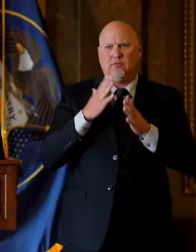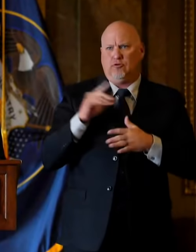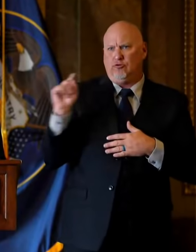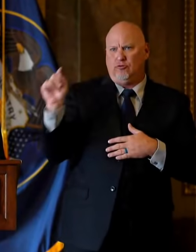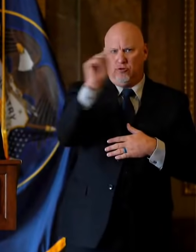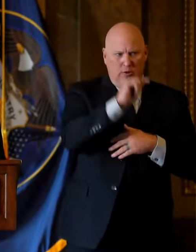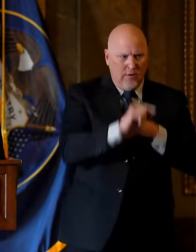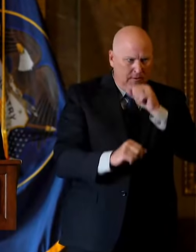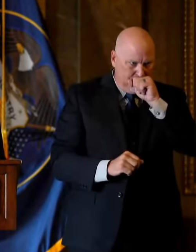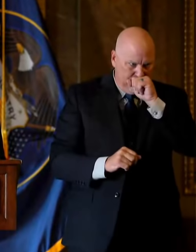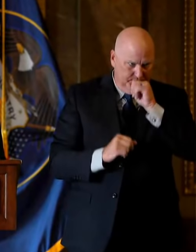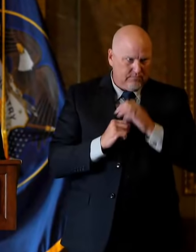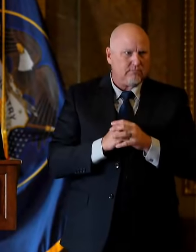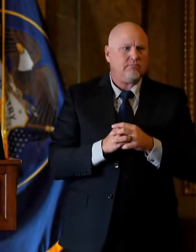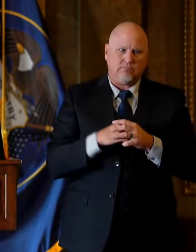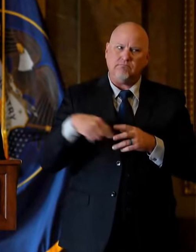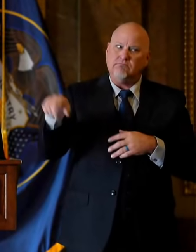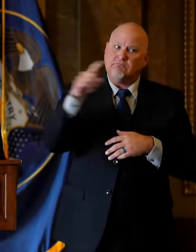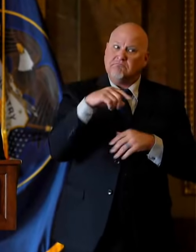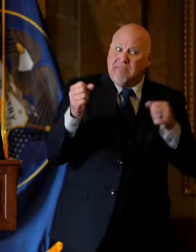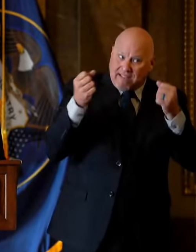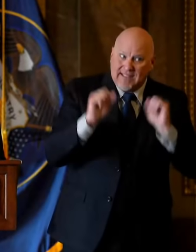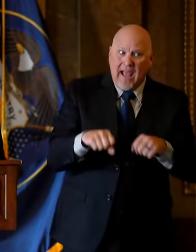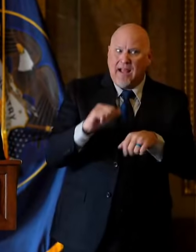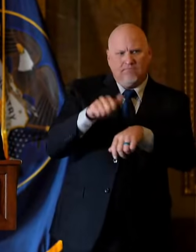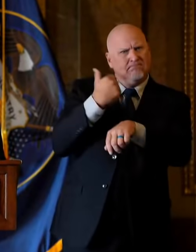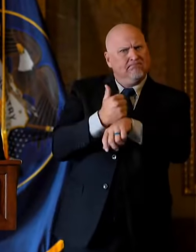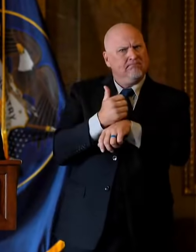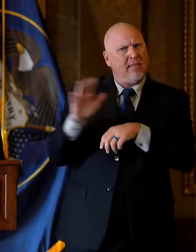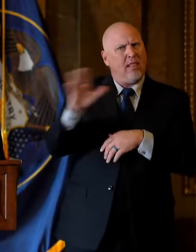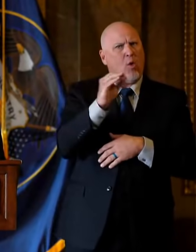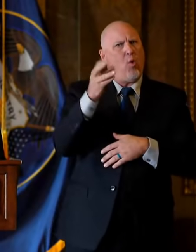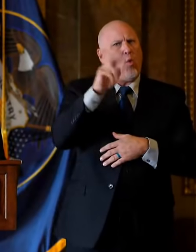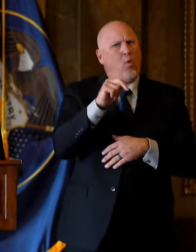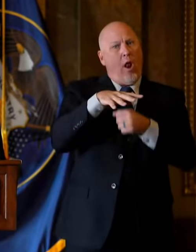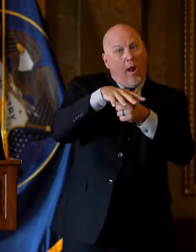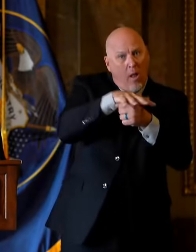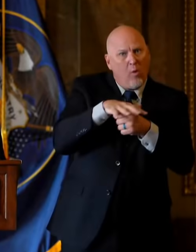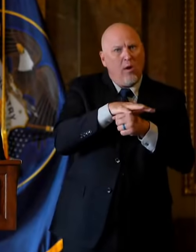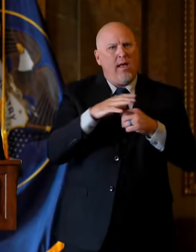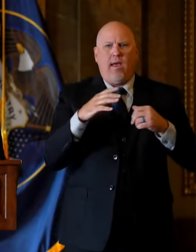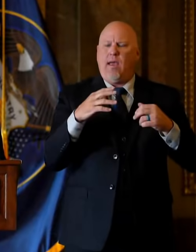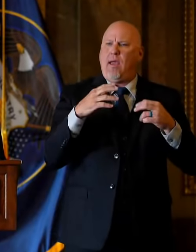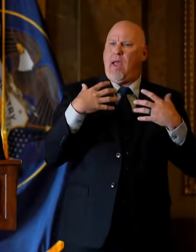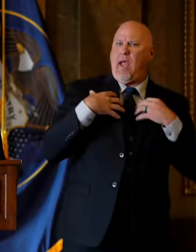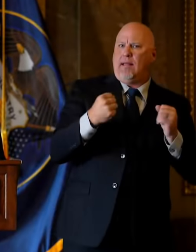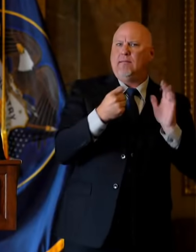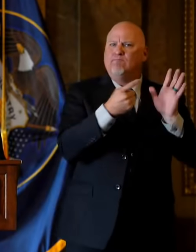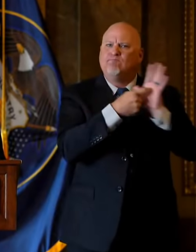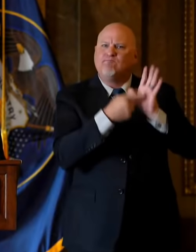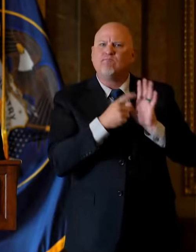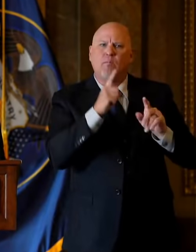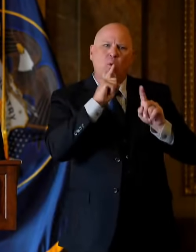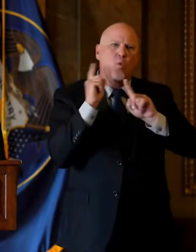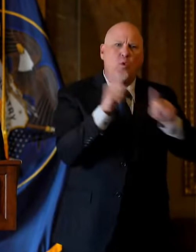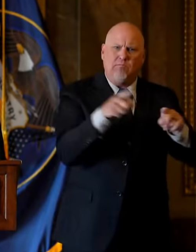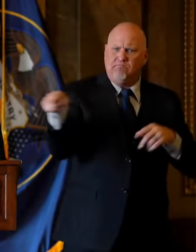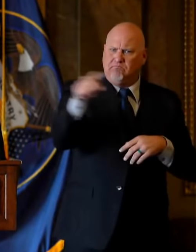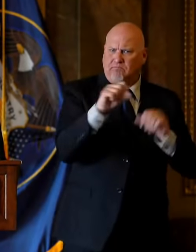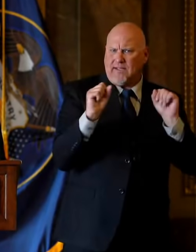so we will continue to make sure that we are pushing the data directly to them, as well as school officials and